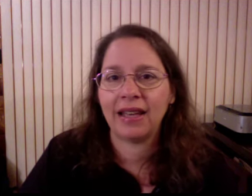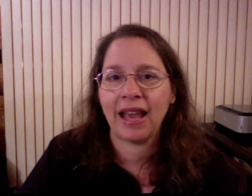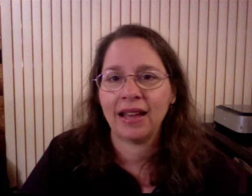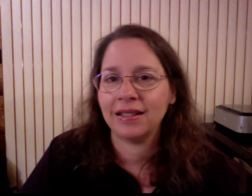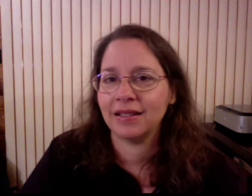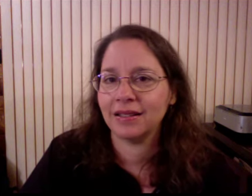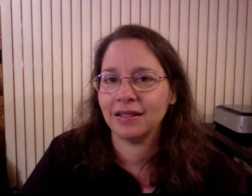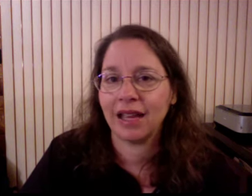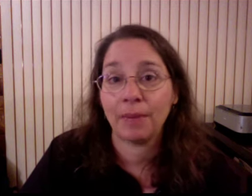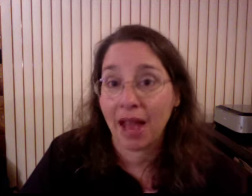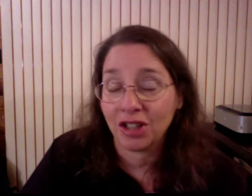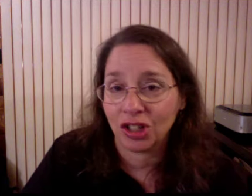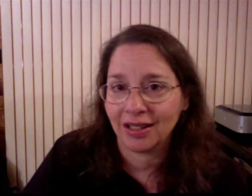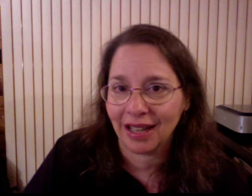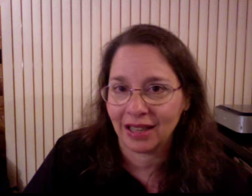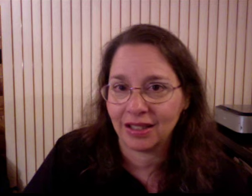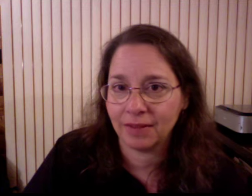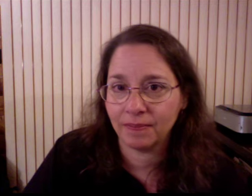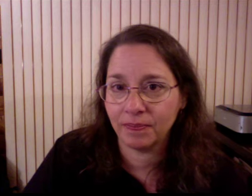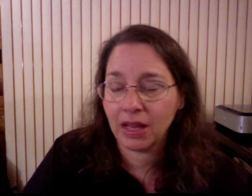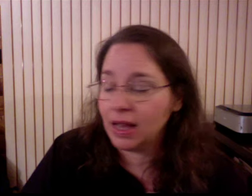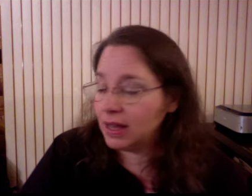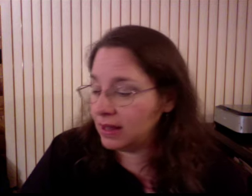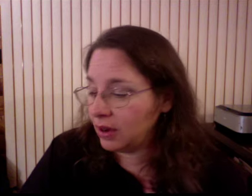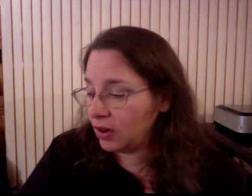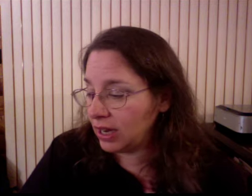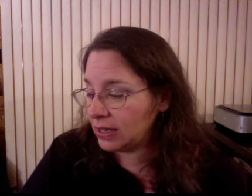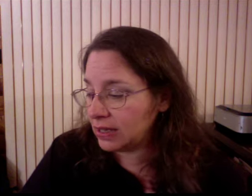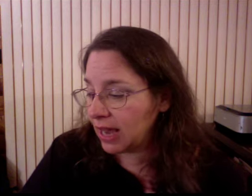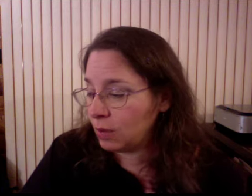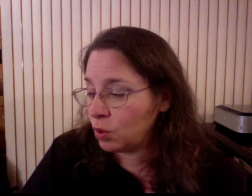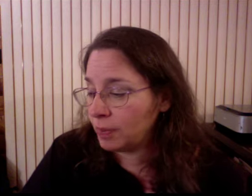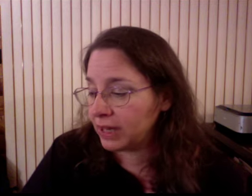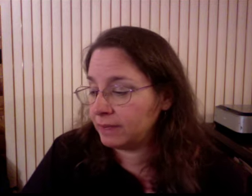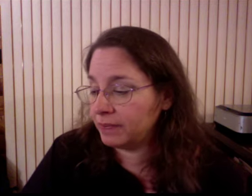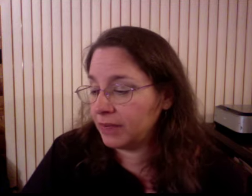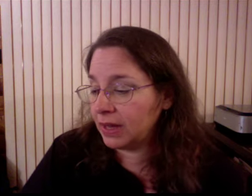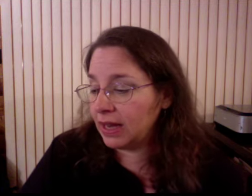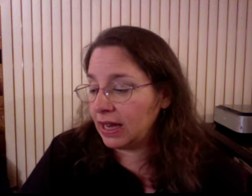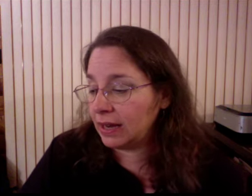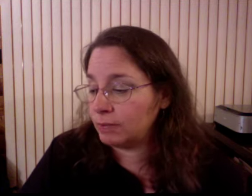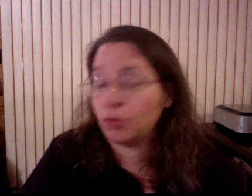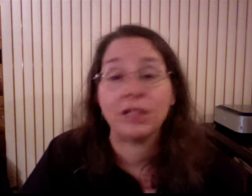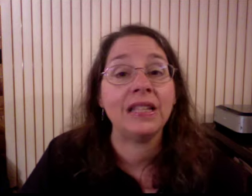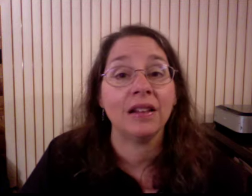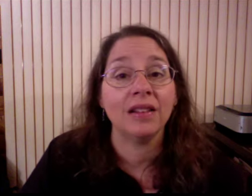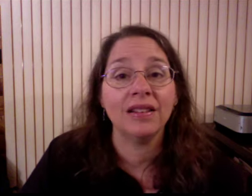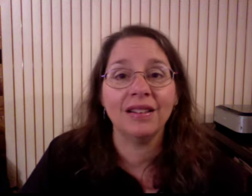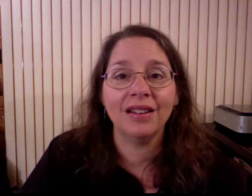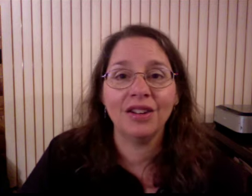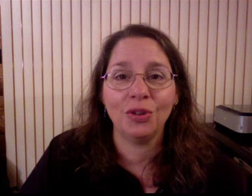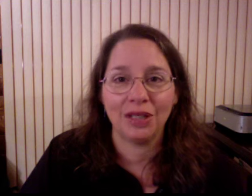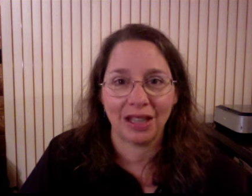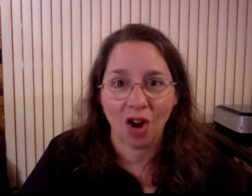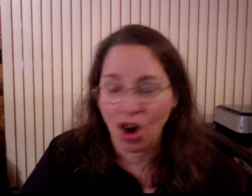can't imagine it. There is a woman in Brazil who was an